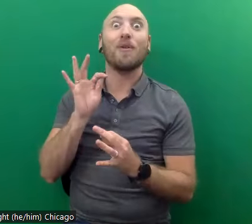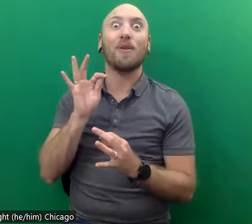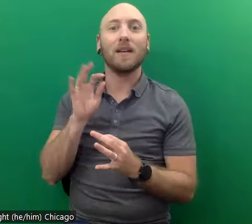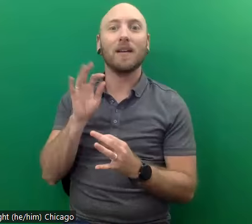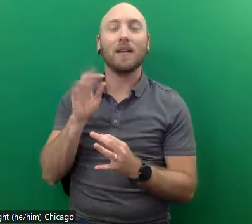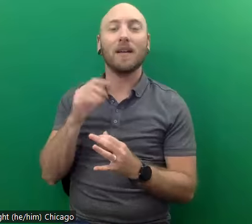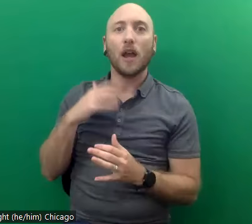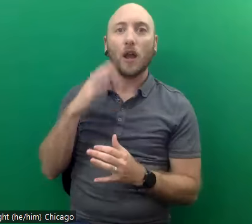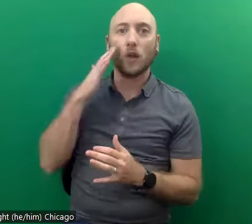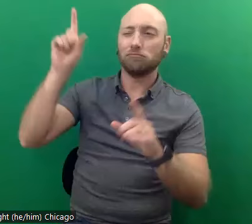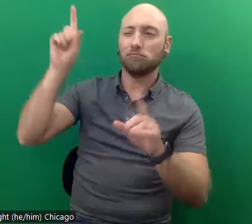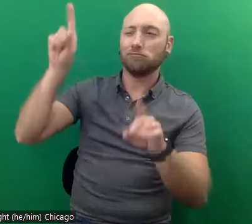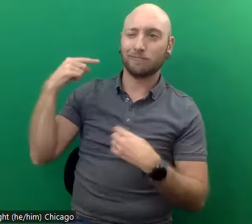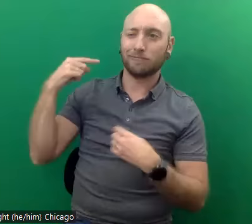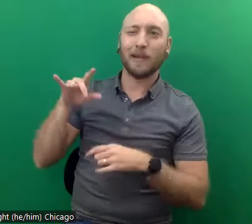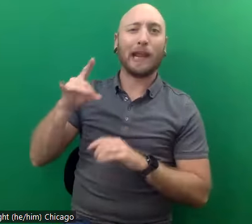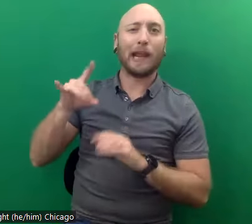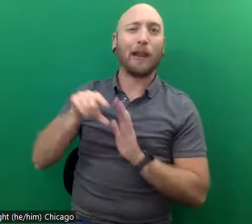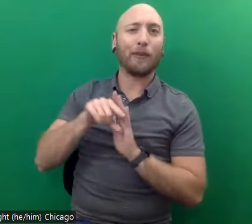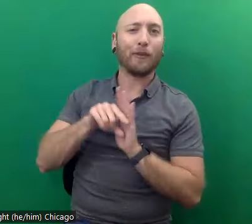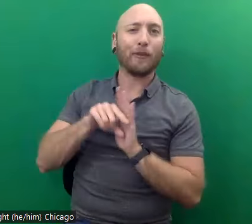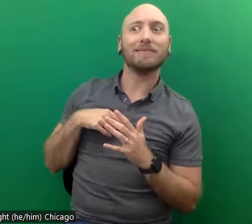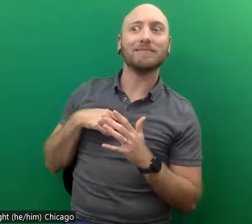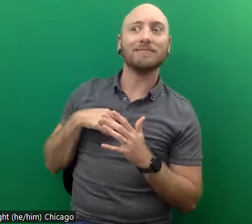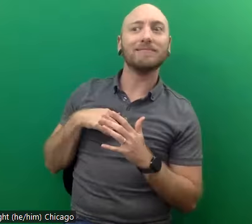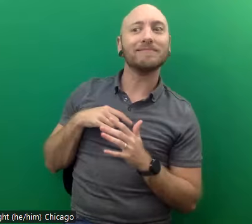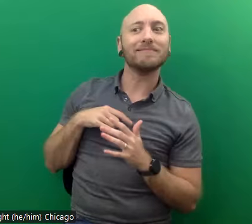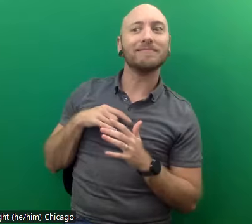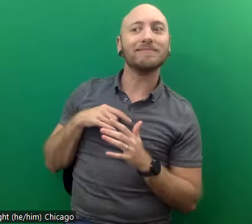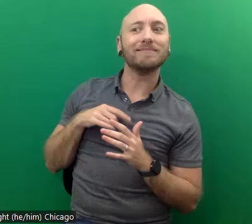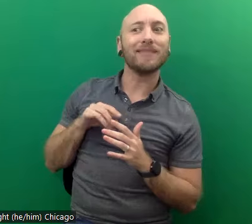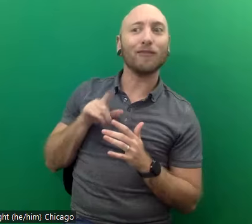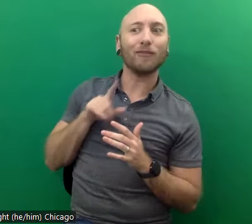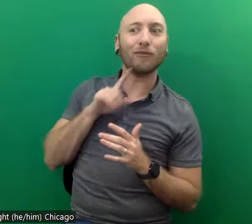from school that I haven't seen in a really long time,